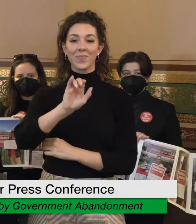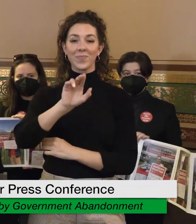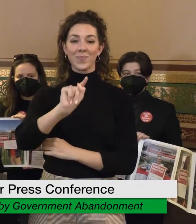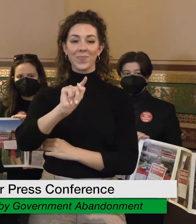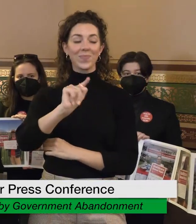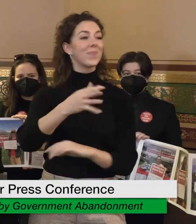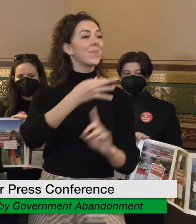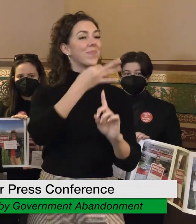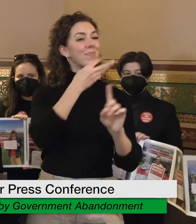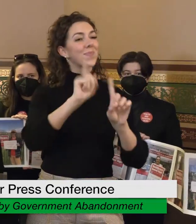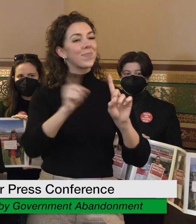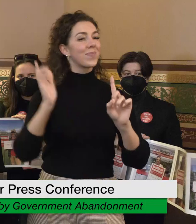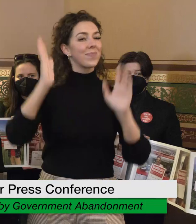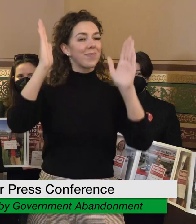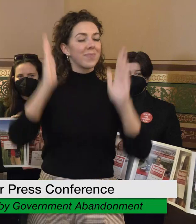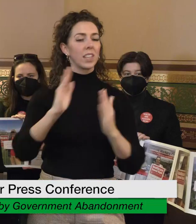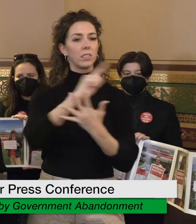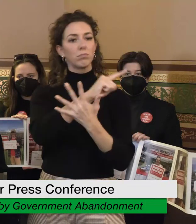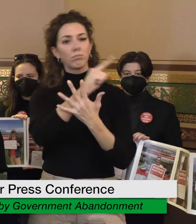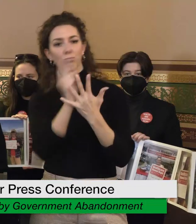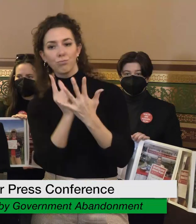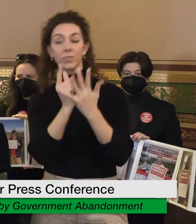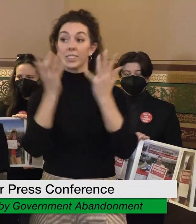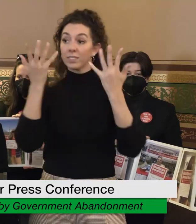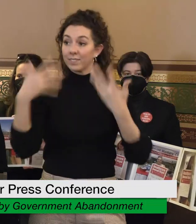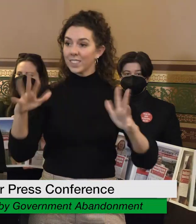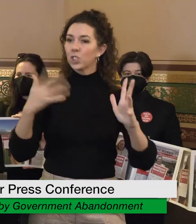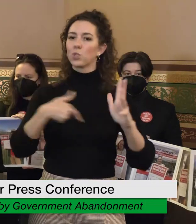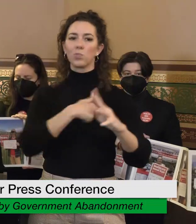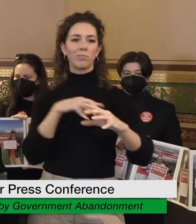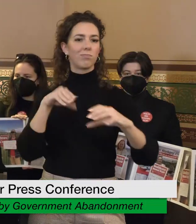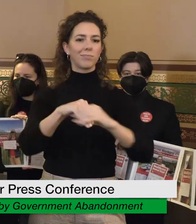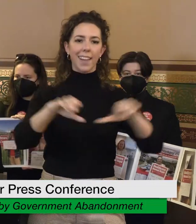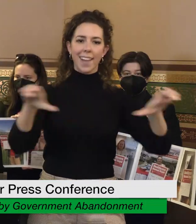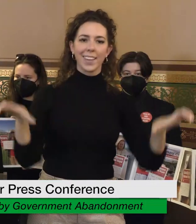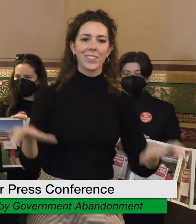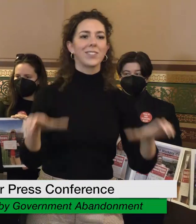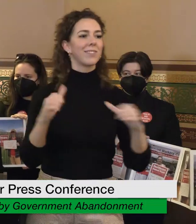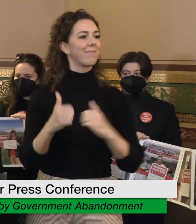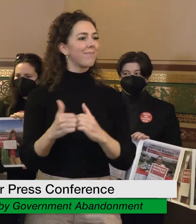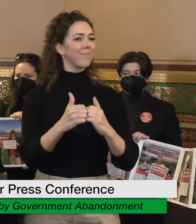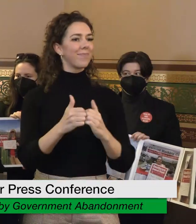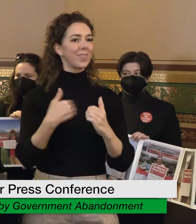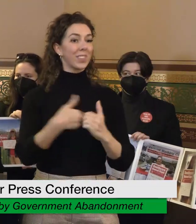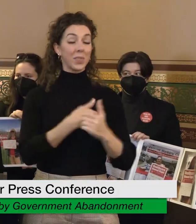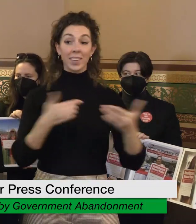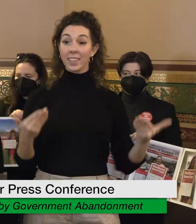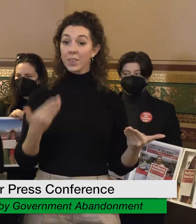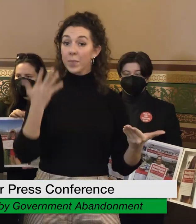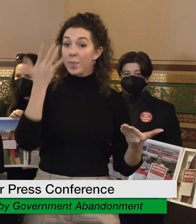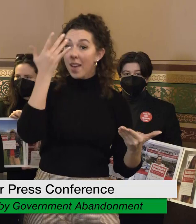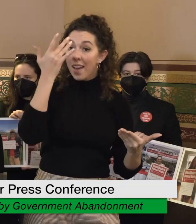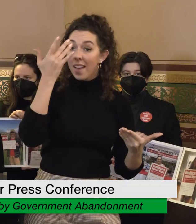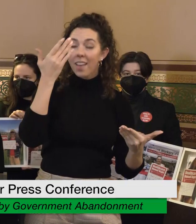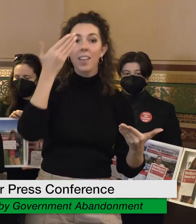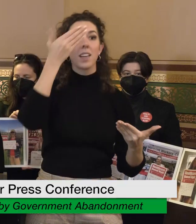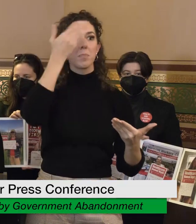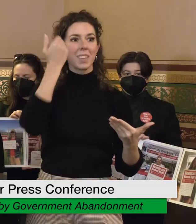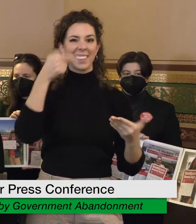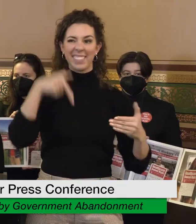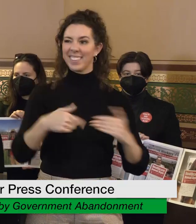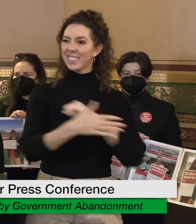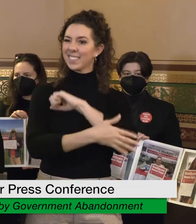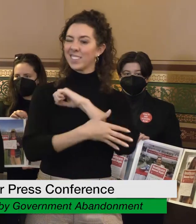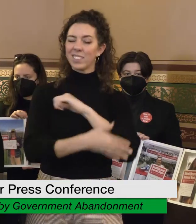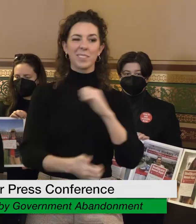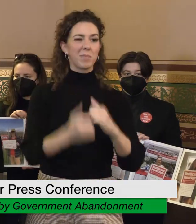of speakers, and then take some action together. We are here today because we live in the wealthiest